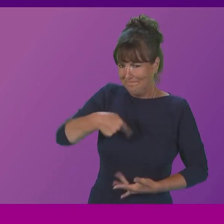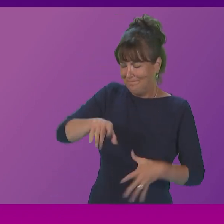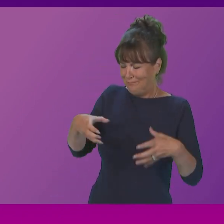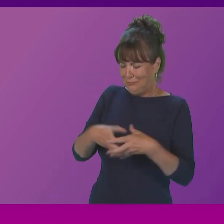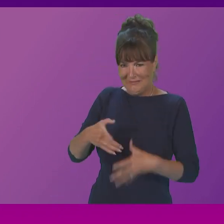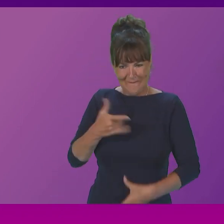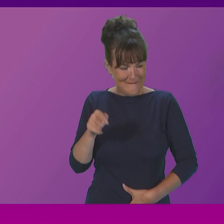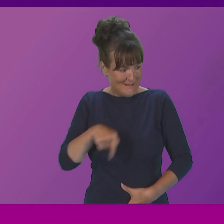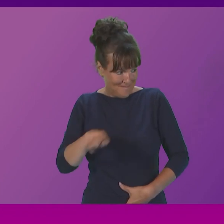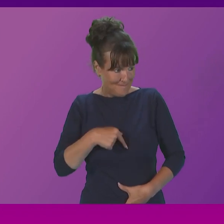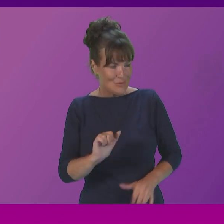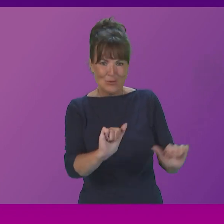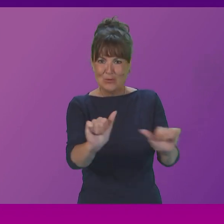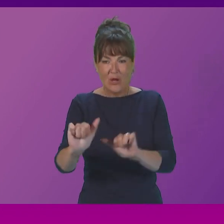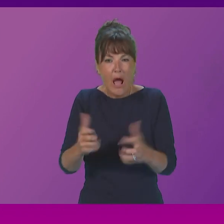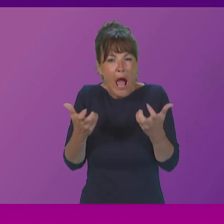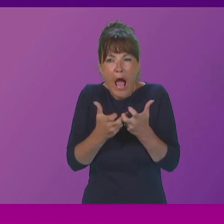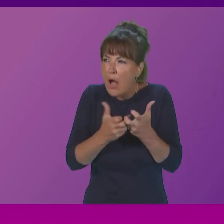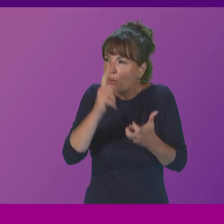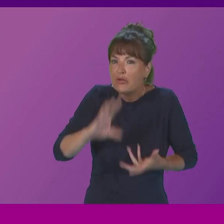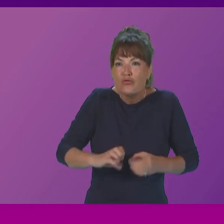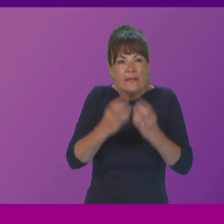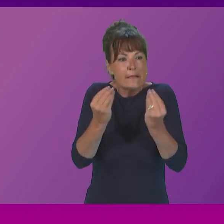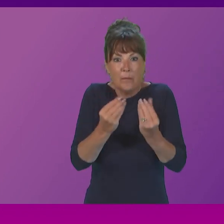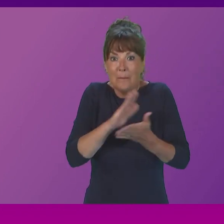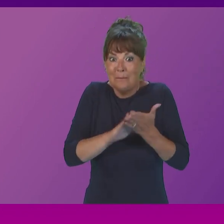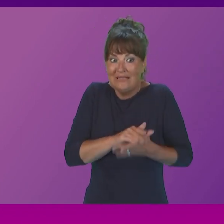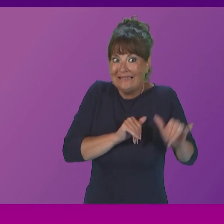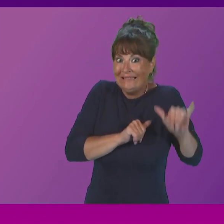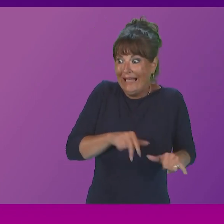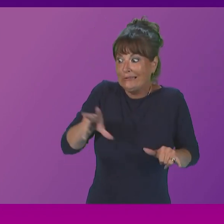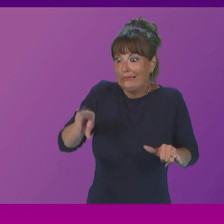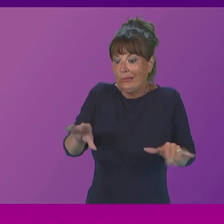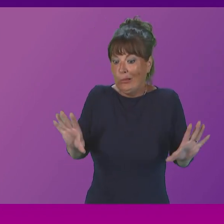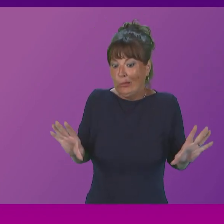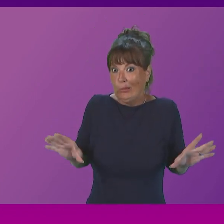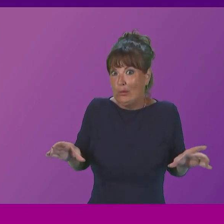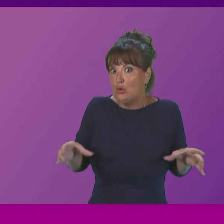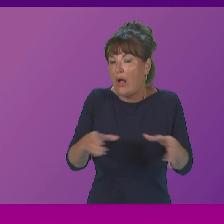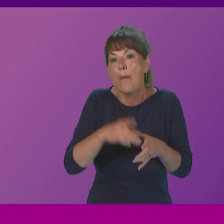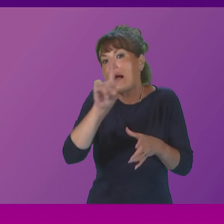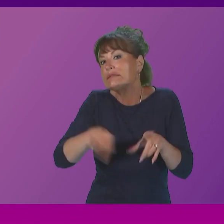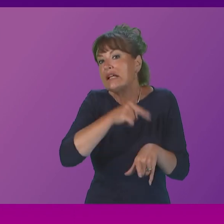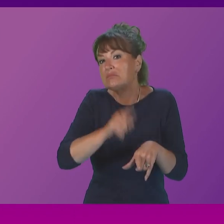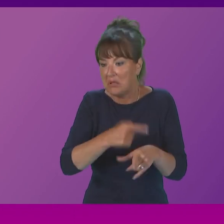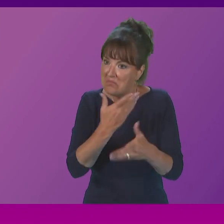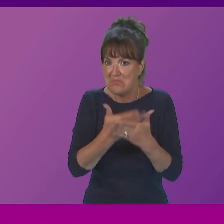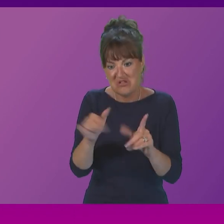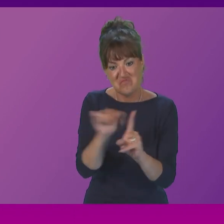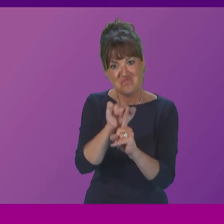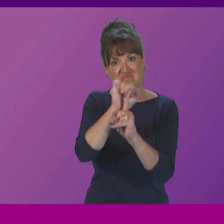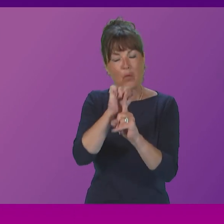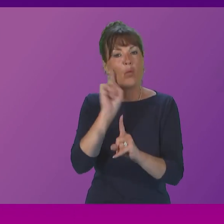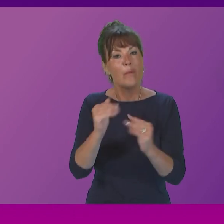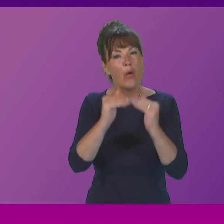this into something that brings all sides together and advances women's inequality? And whenever we talked about,